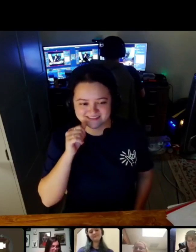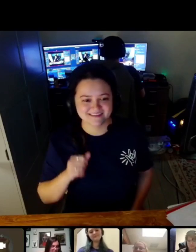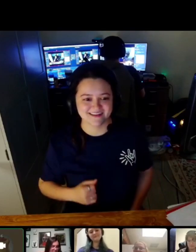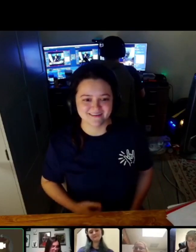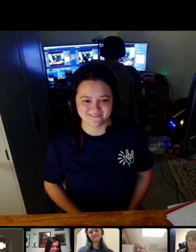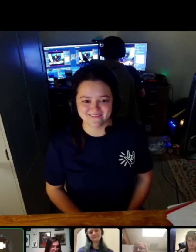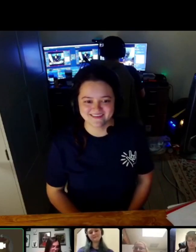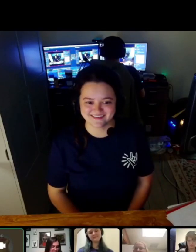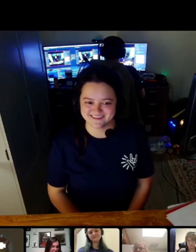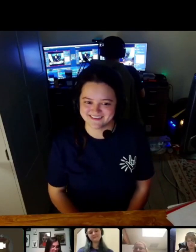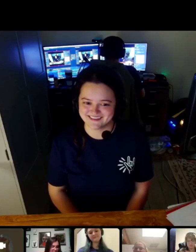Slow.